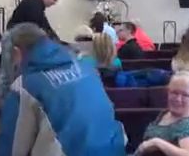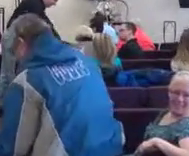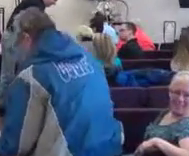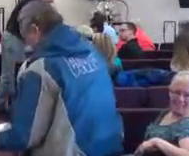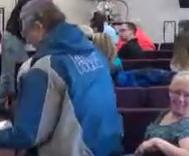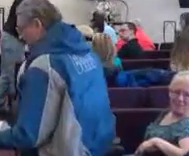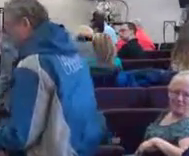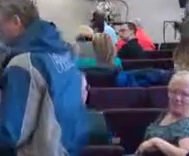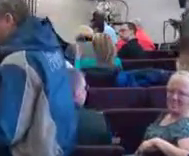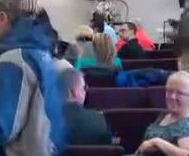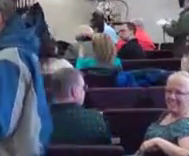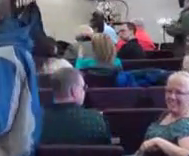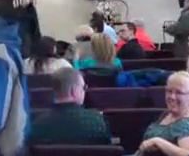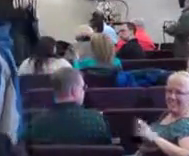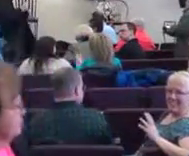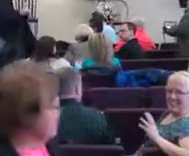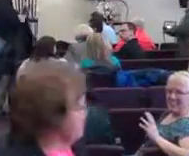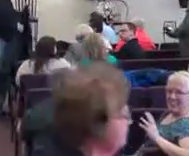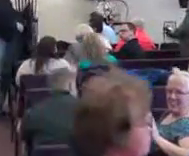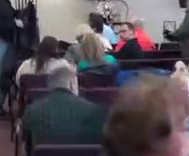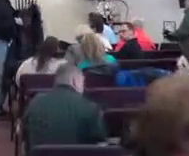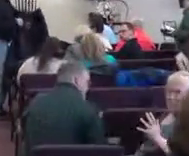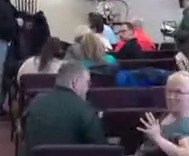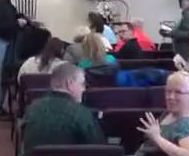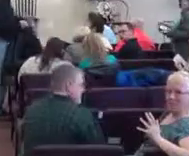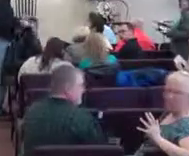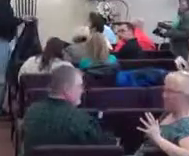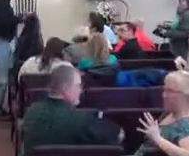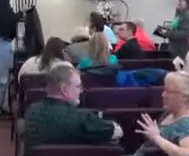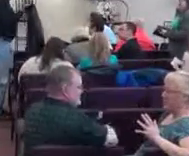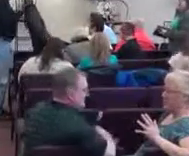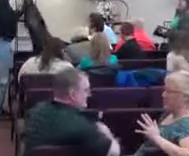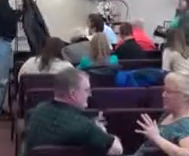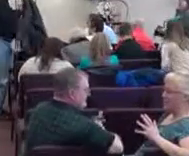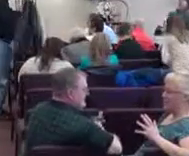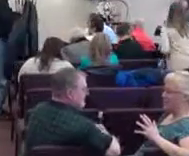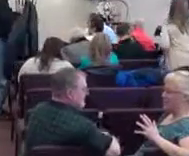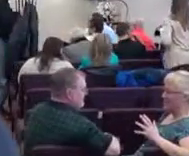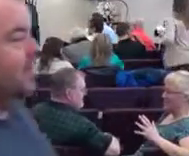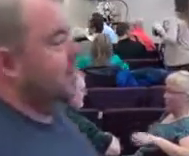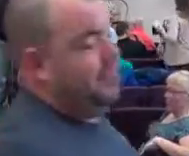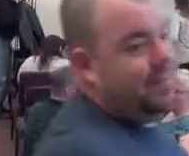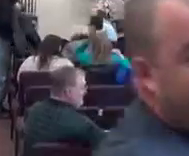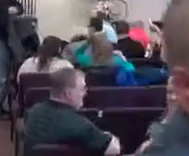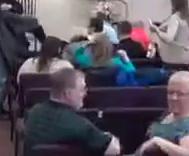night. We went home yesterday. We had night after. 10 o'clock before we got home. You'll be here.